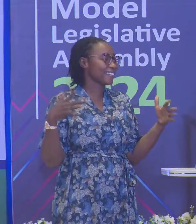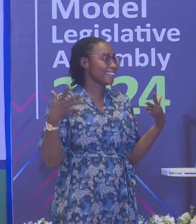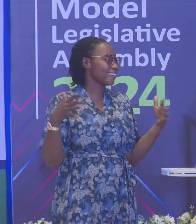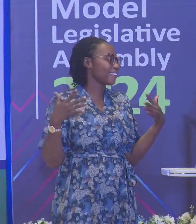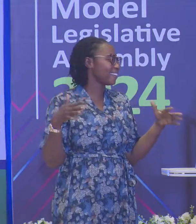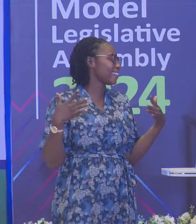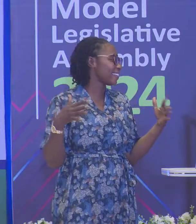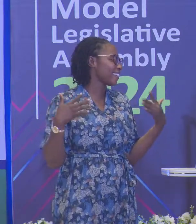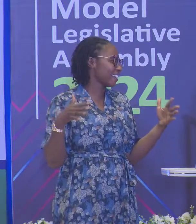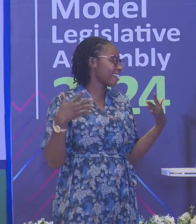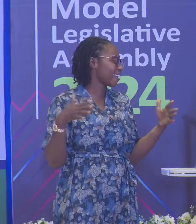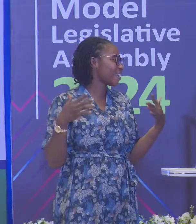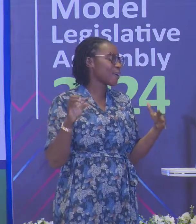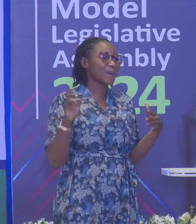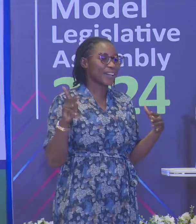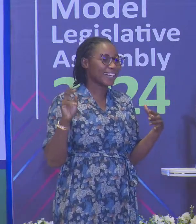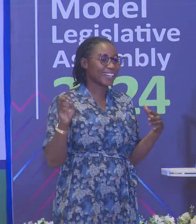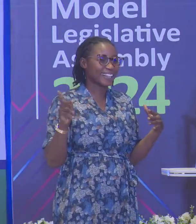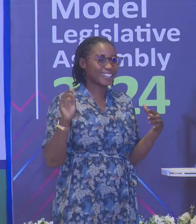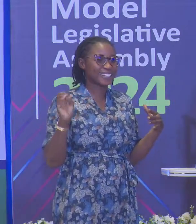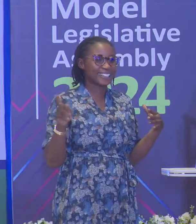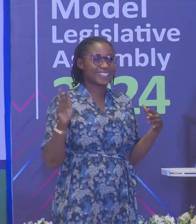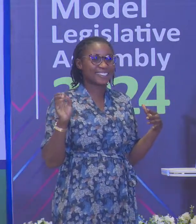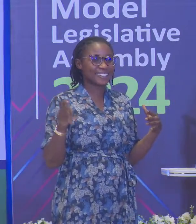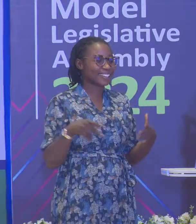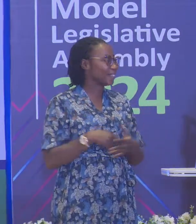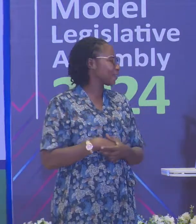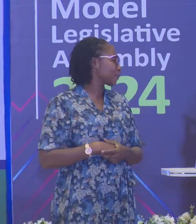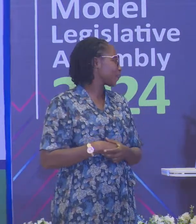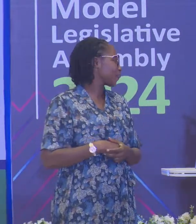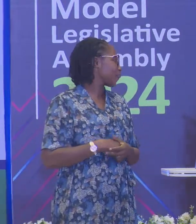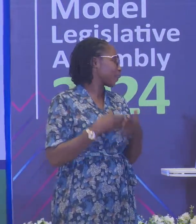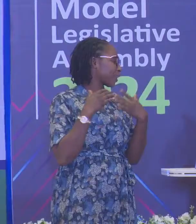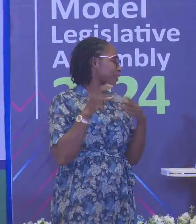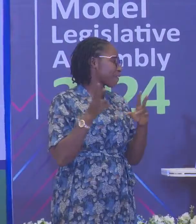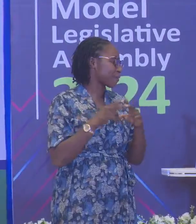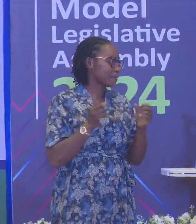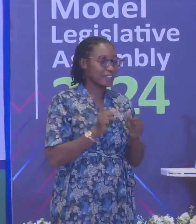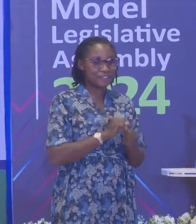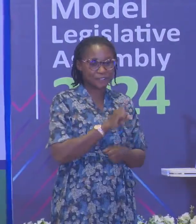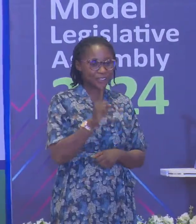Okay, all right. Okay, thank you so much, everyone.